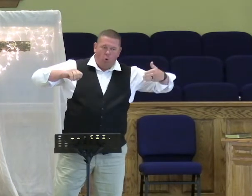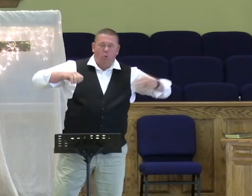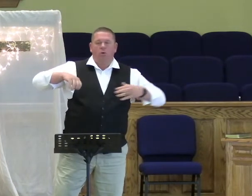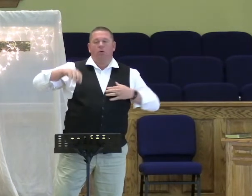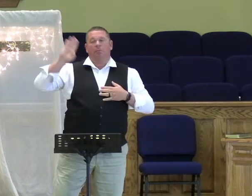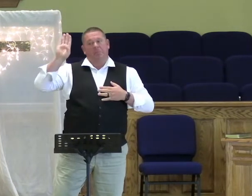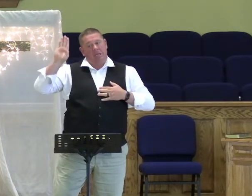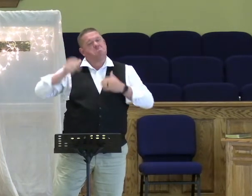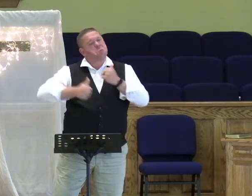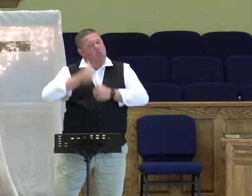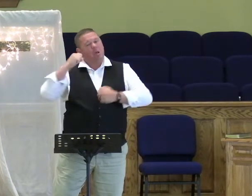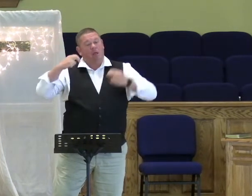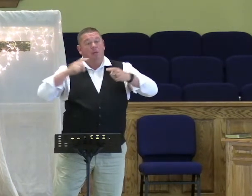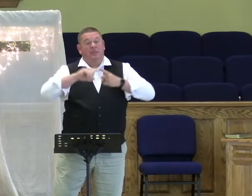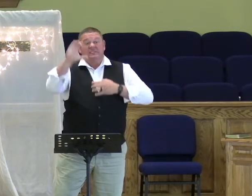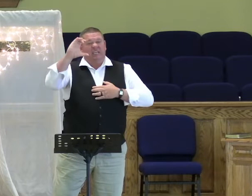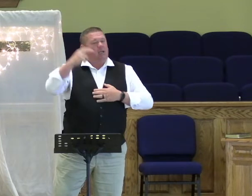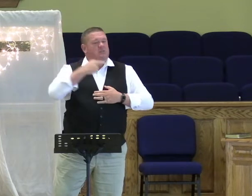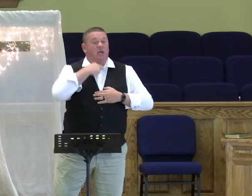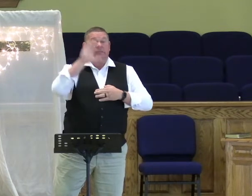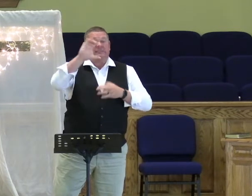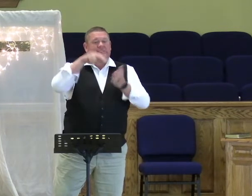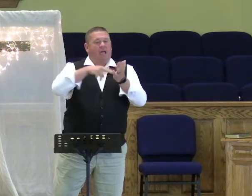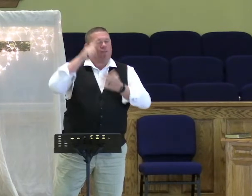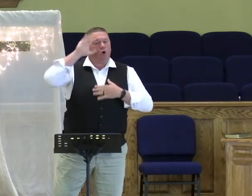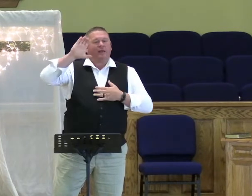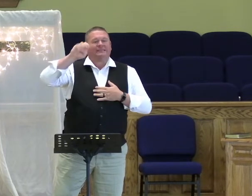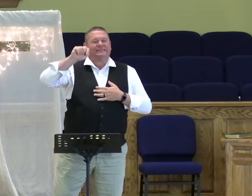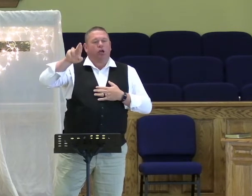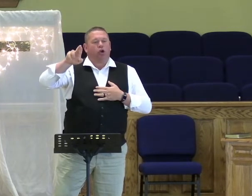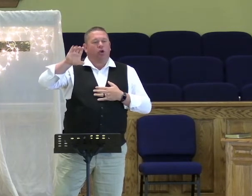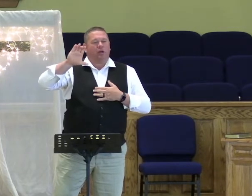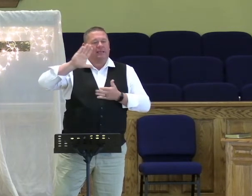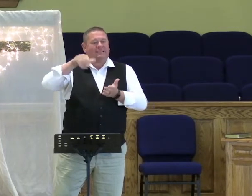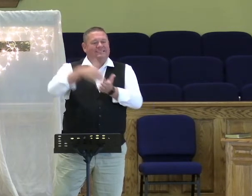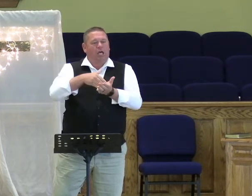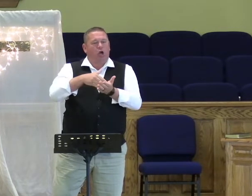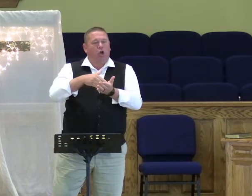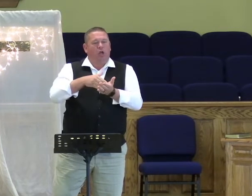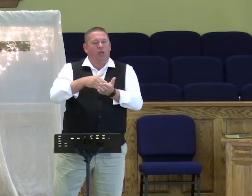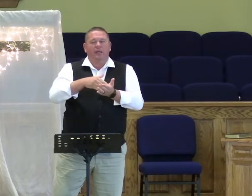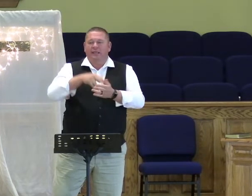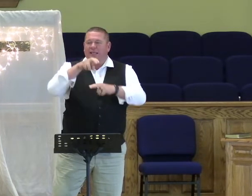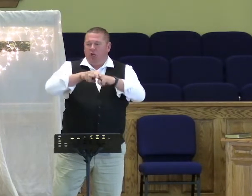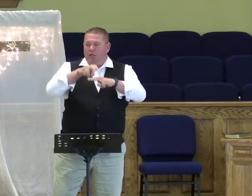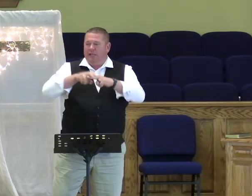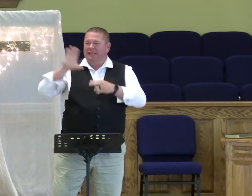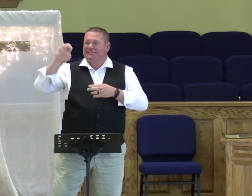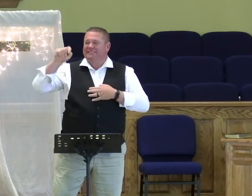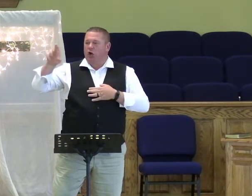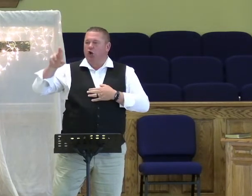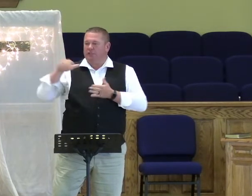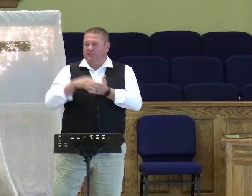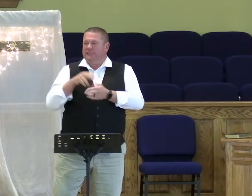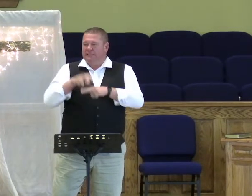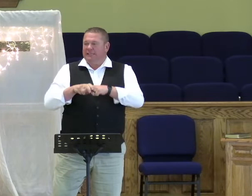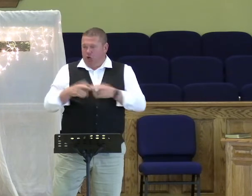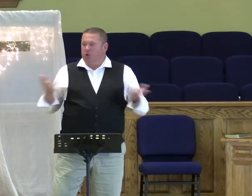sits in the window. B, you know, you can usually. But C is stuck. There, C stands for the center. You have to sit in the center, the middle